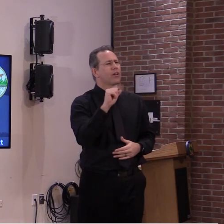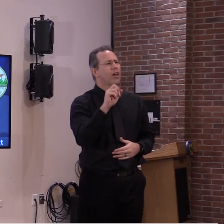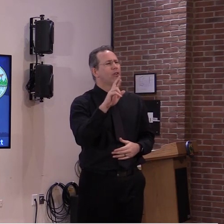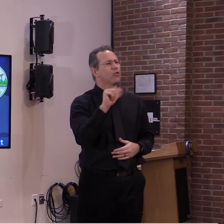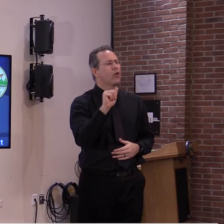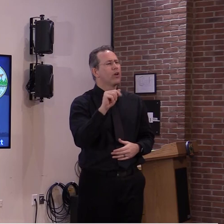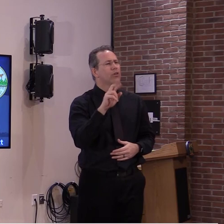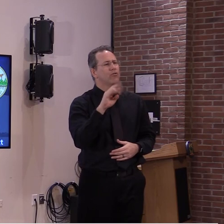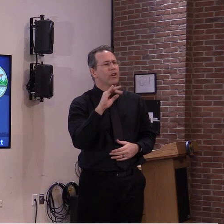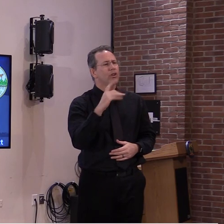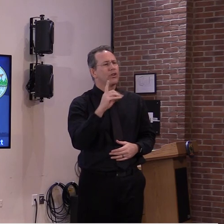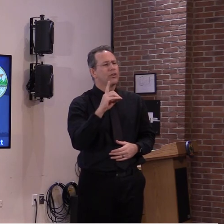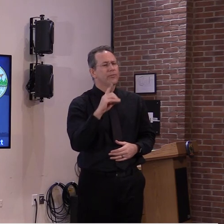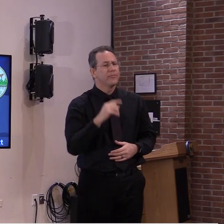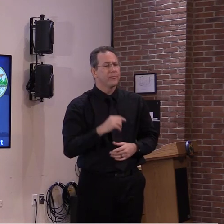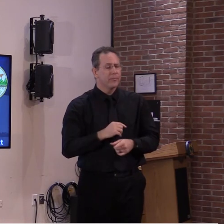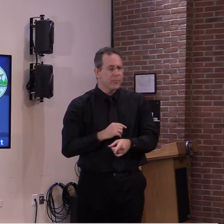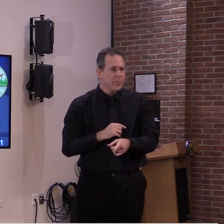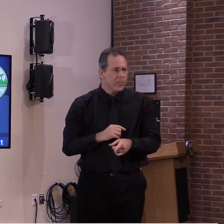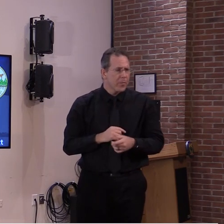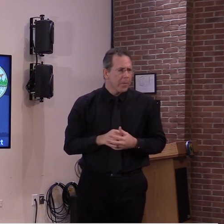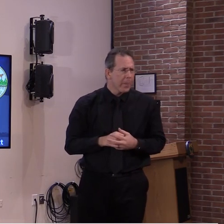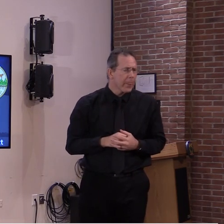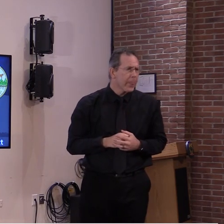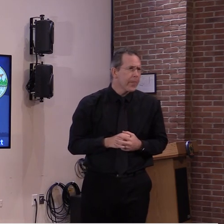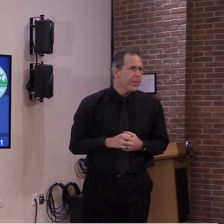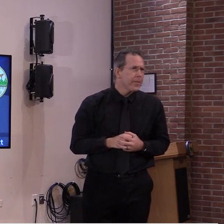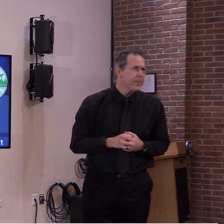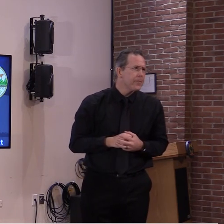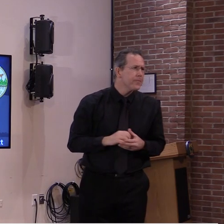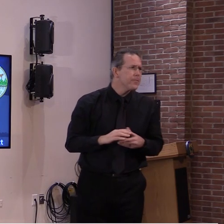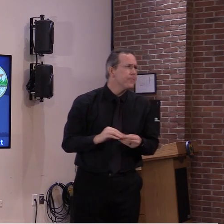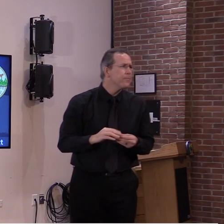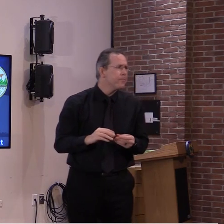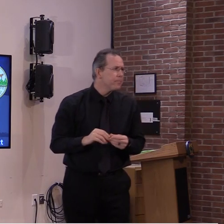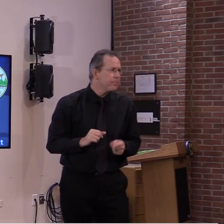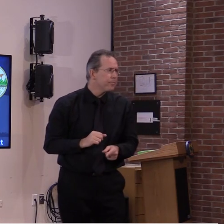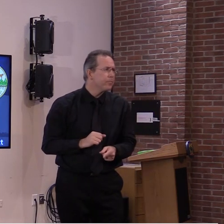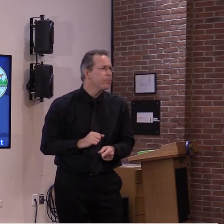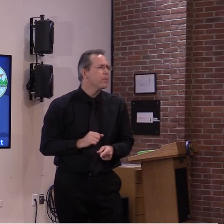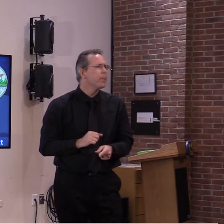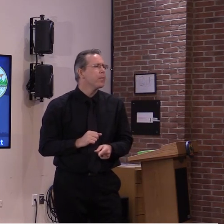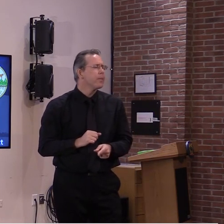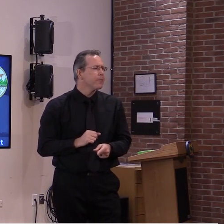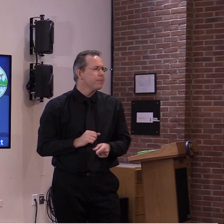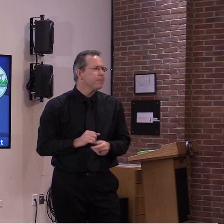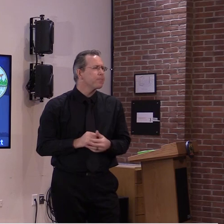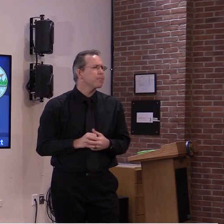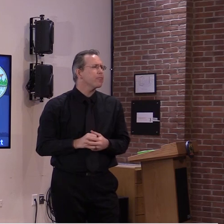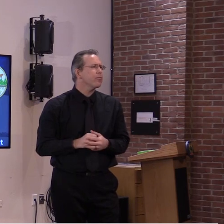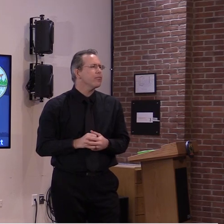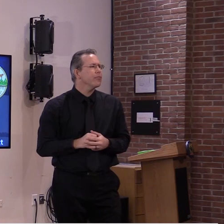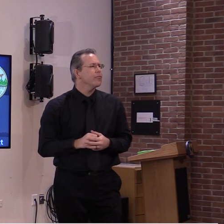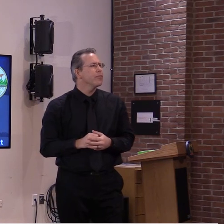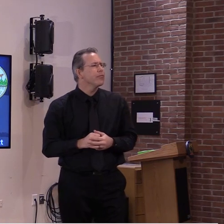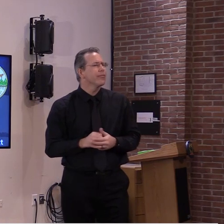Yes, thank you. Good afternoon. You've outlined concerns that you have with the vaccine supply line. Does that translate in any way to uncertainty